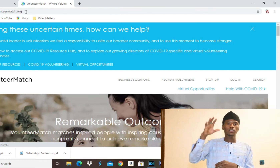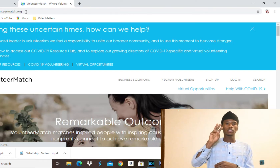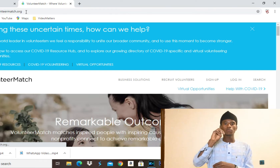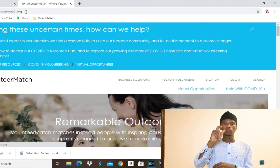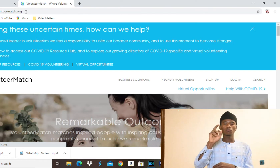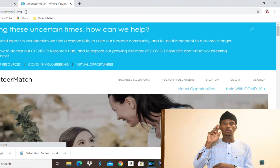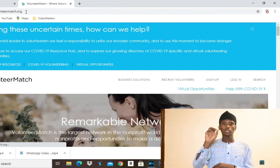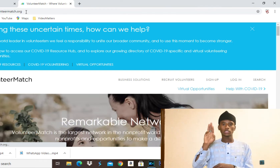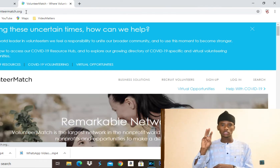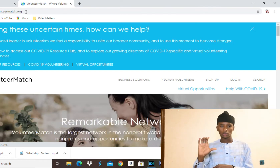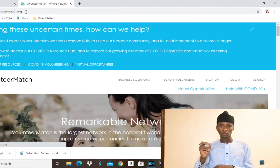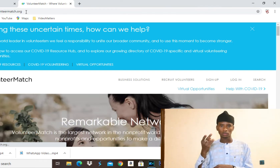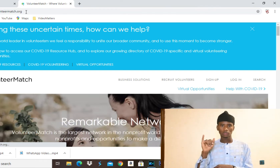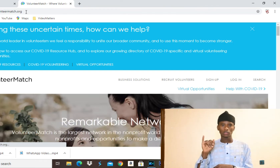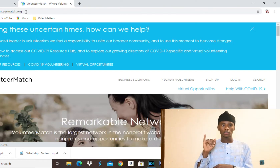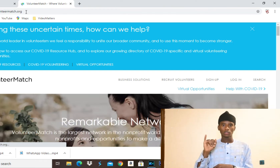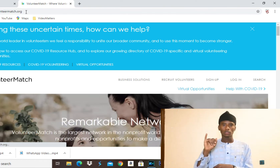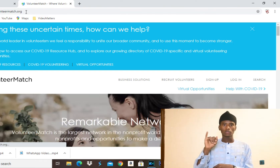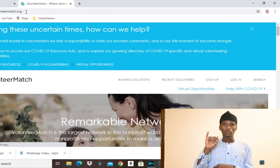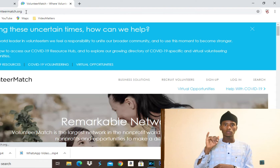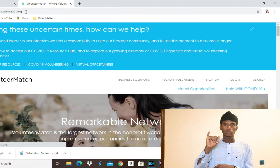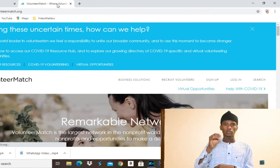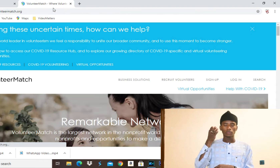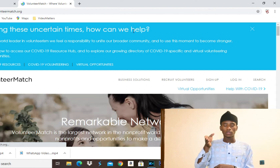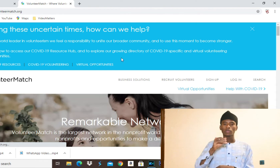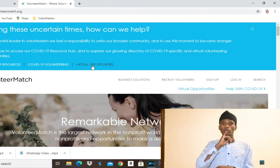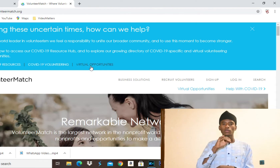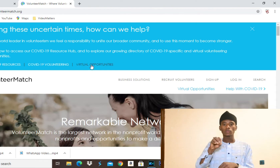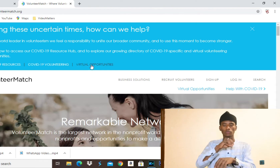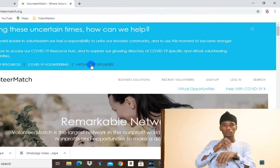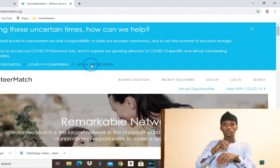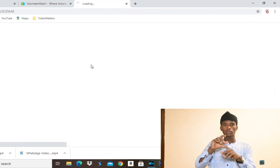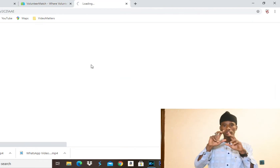volunteermatch.org. It is there on the screen,